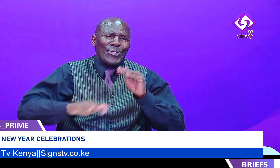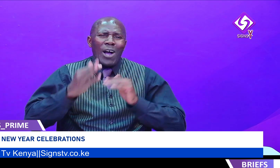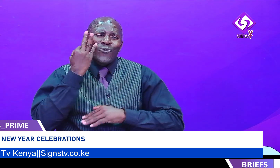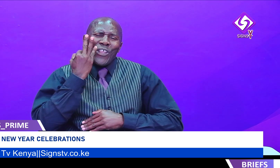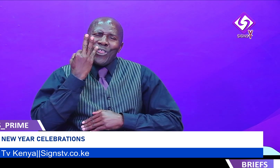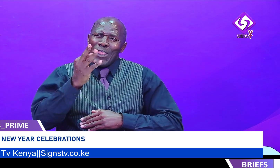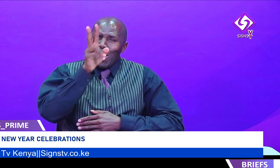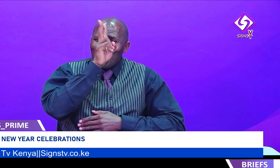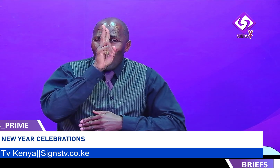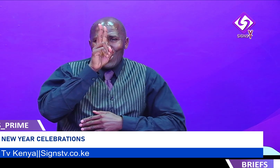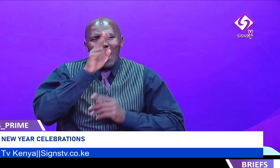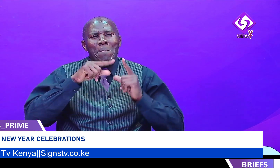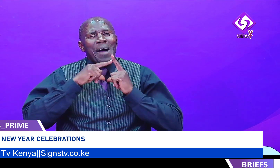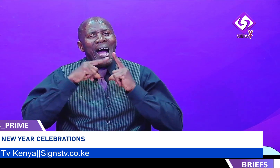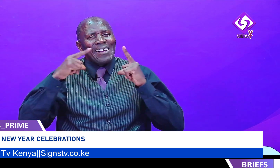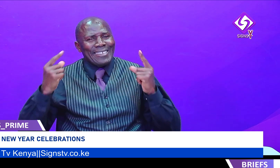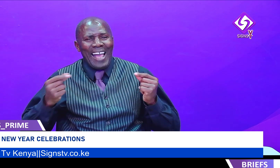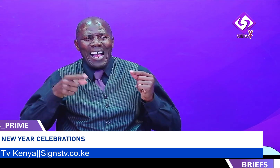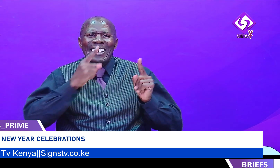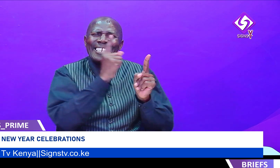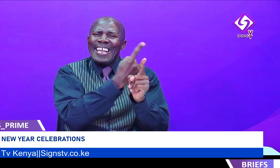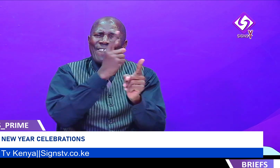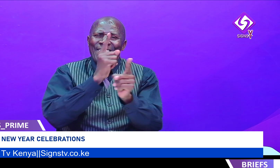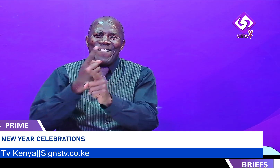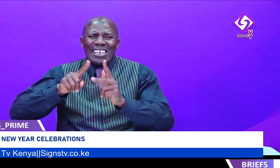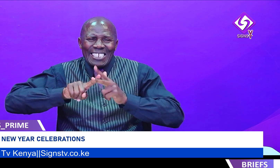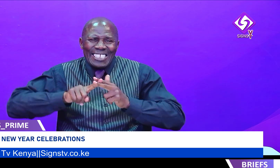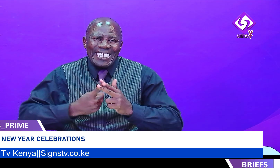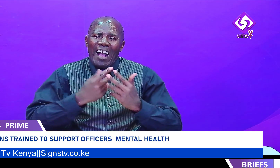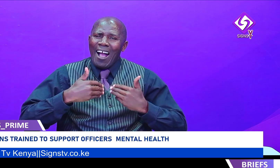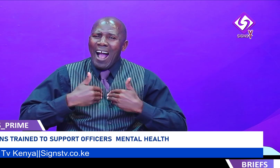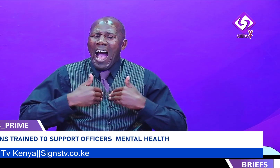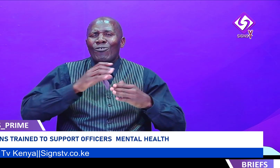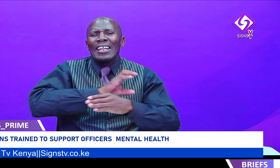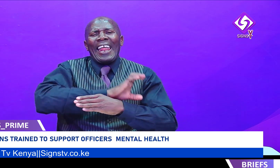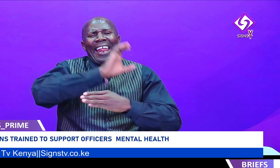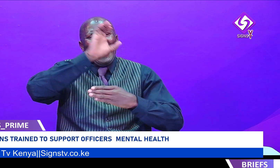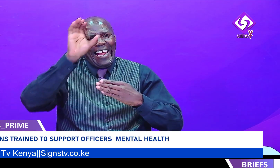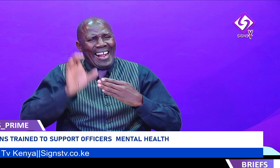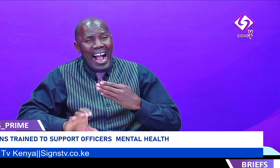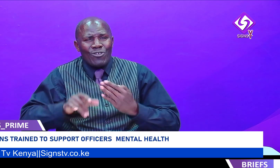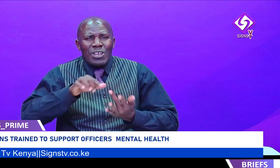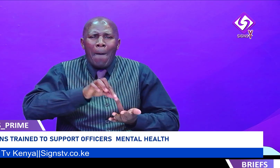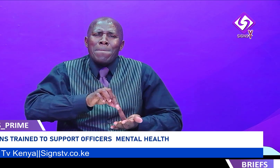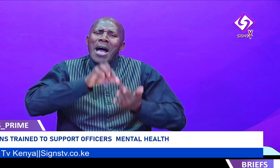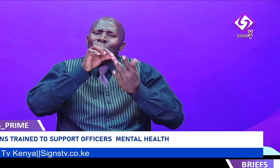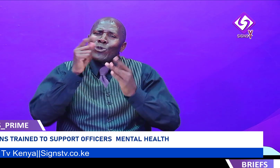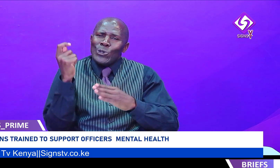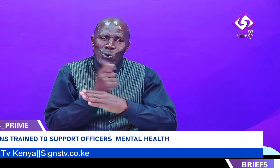Into our final news item, more than 300 police chaplains from different formations have